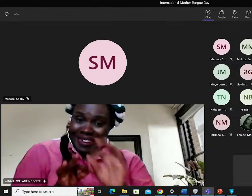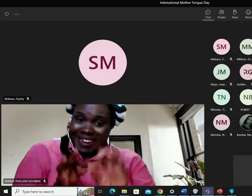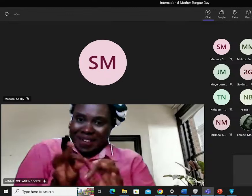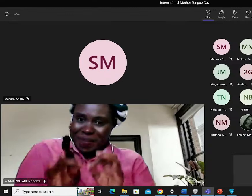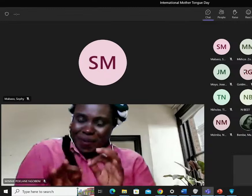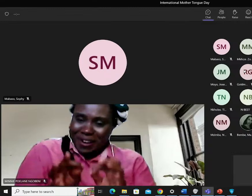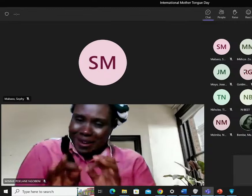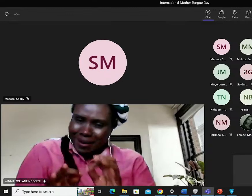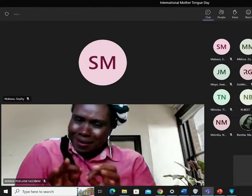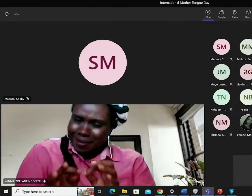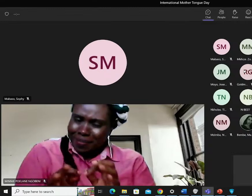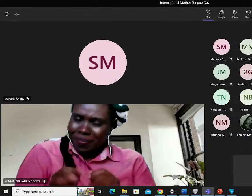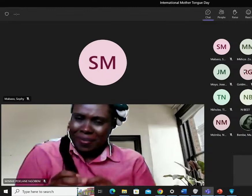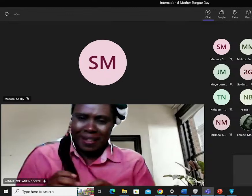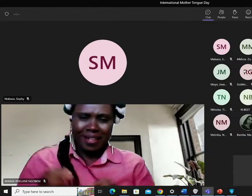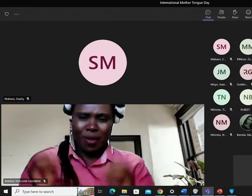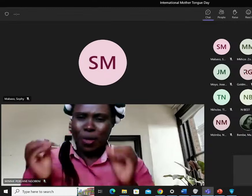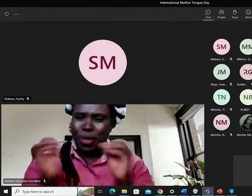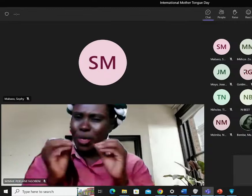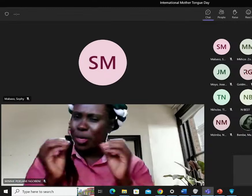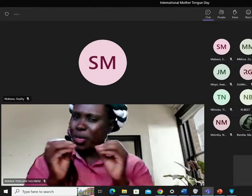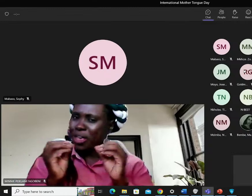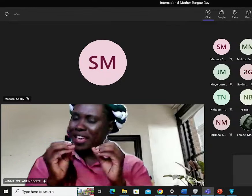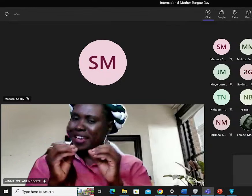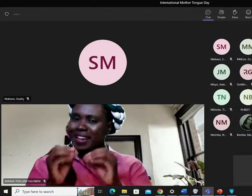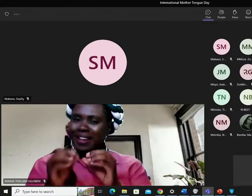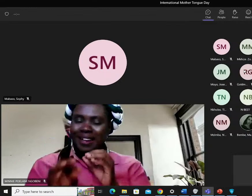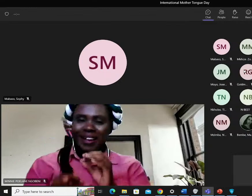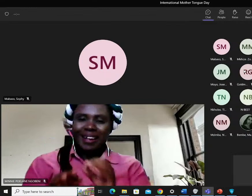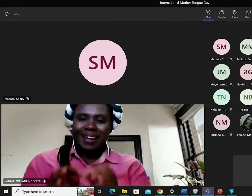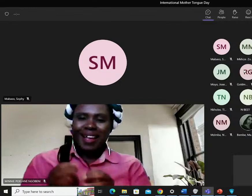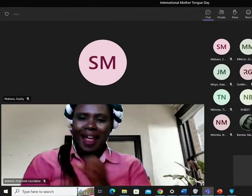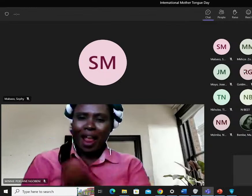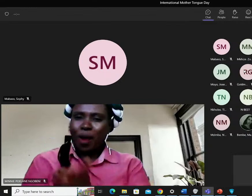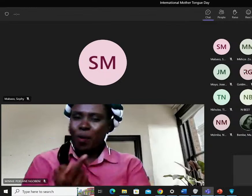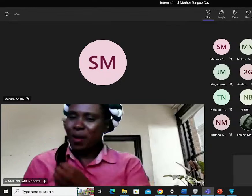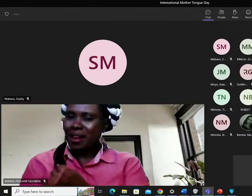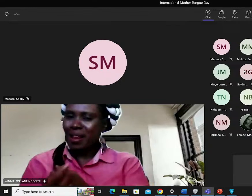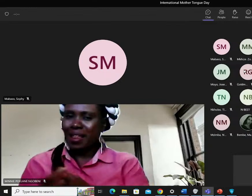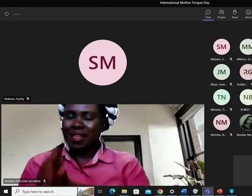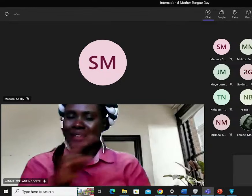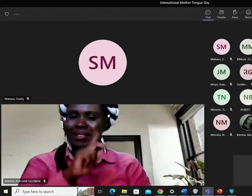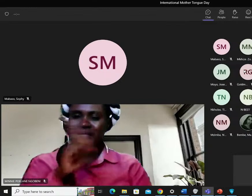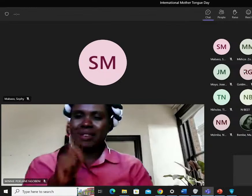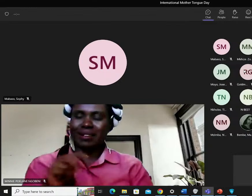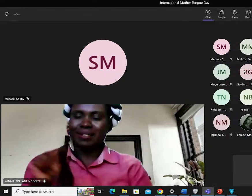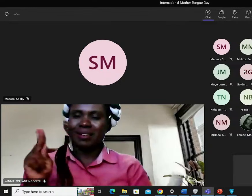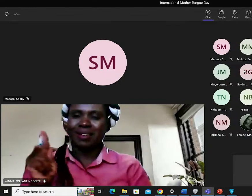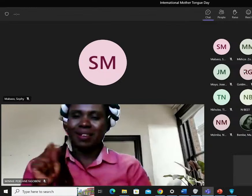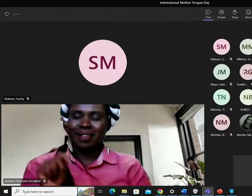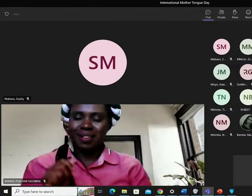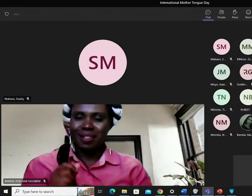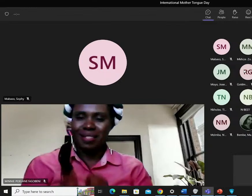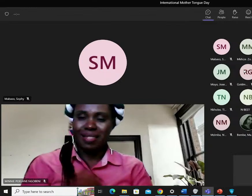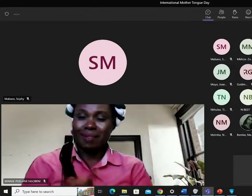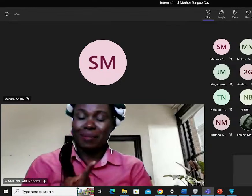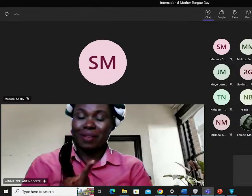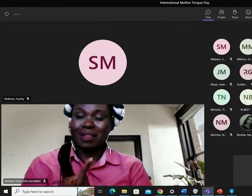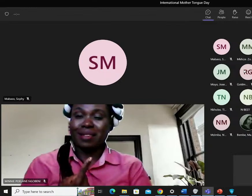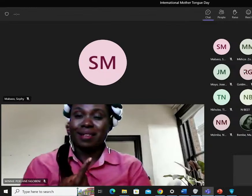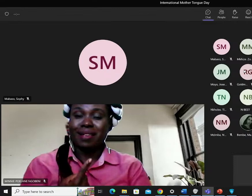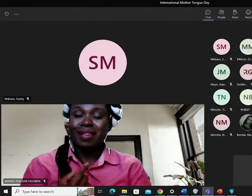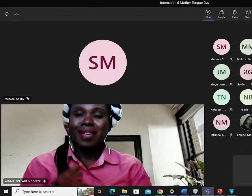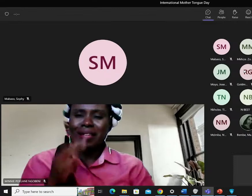are nothing compared to what was happening at ZK on the 10th.